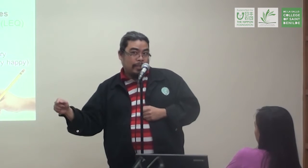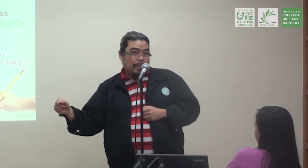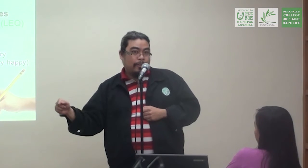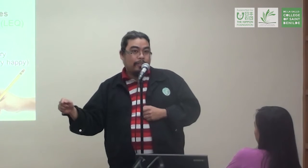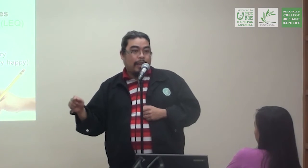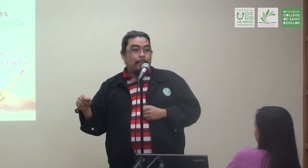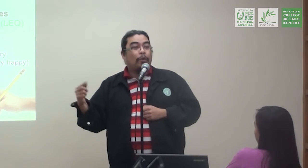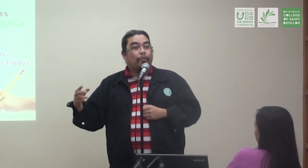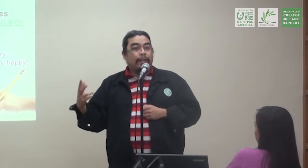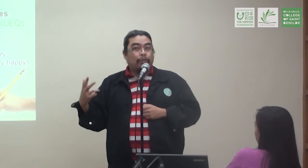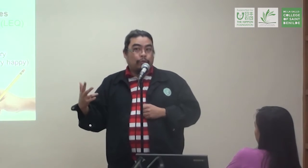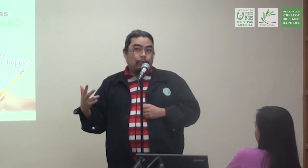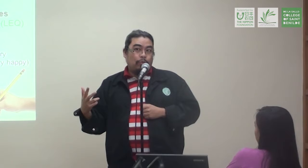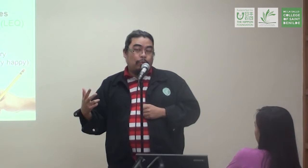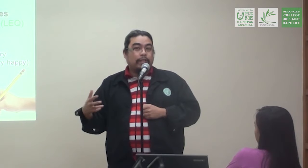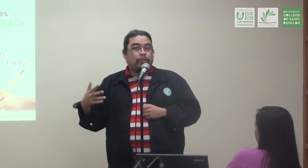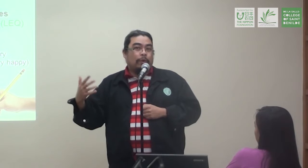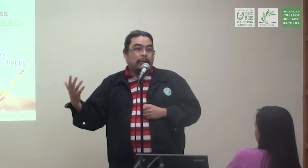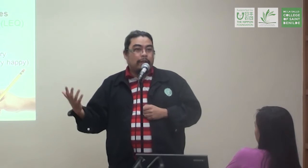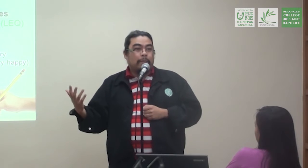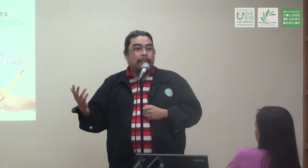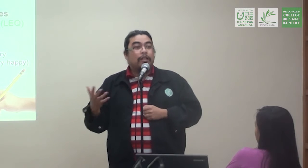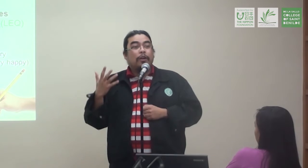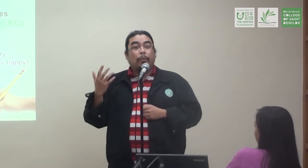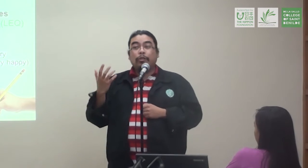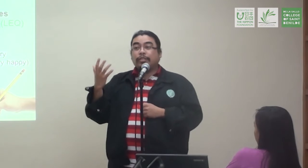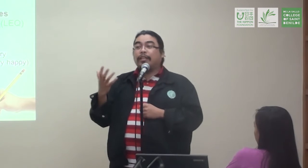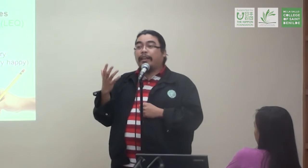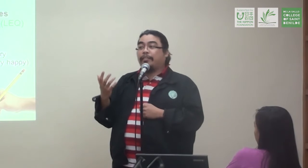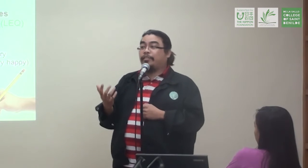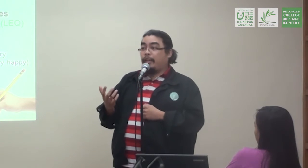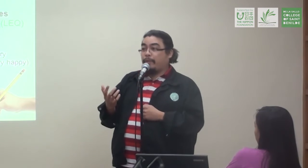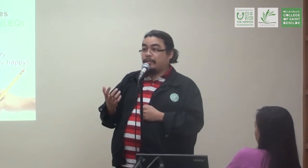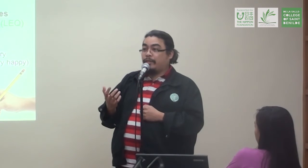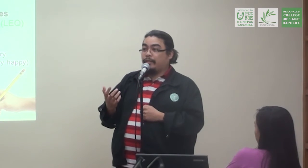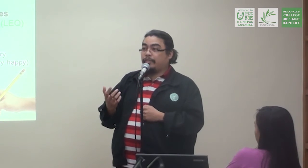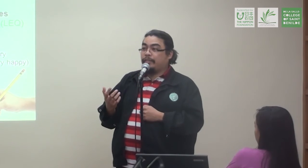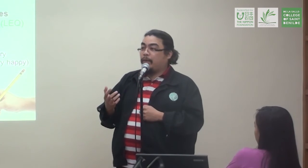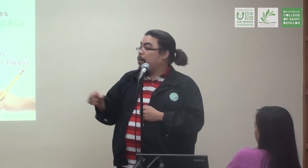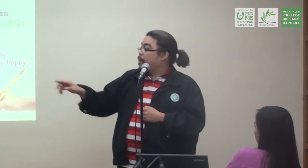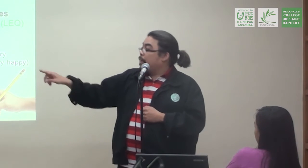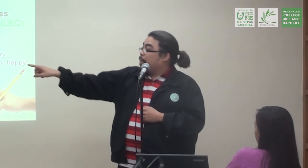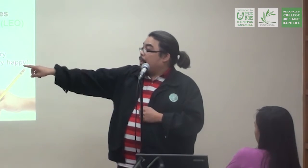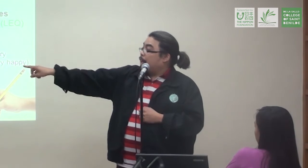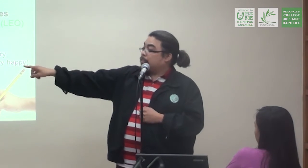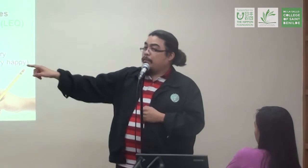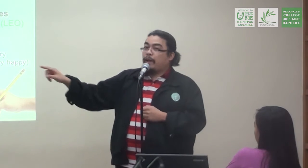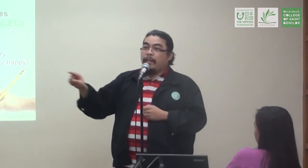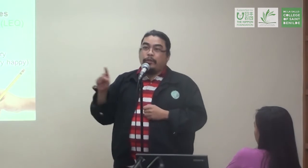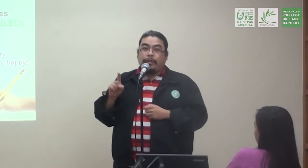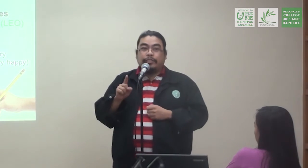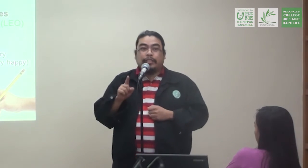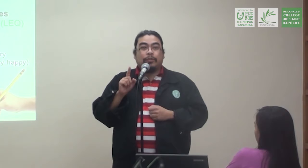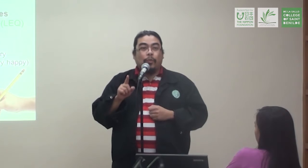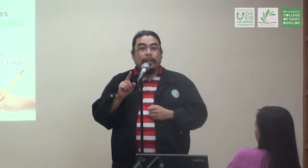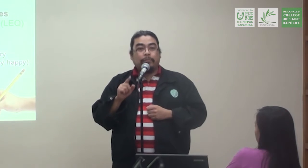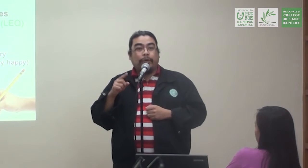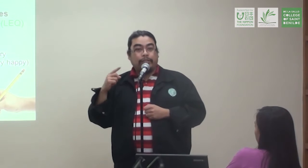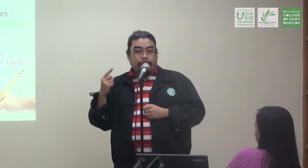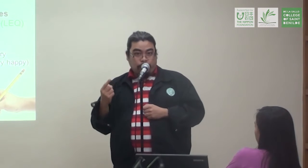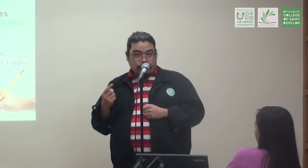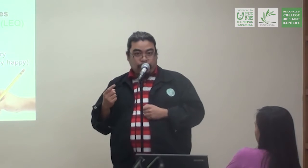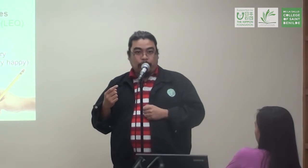it another time, hopefully 2 weeks to about a month, will you still get the same results? Now, as the value reaches